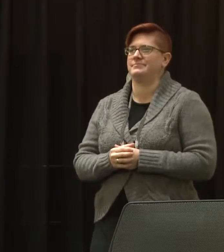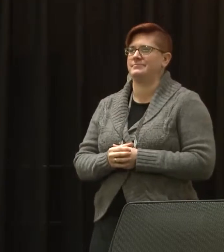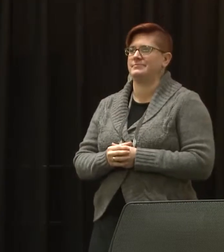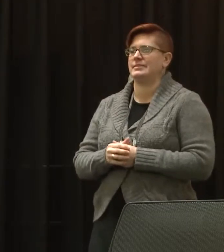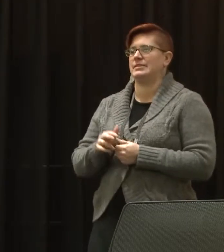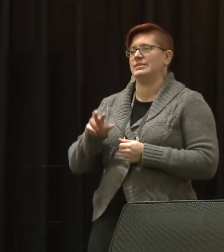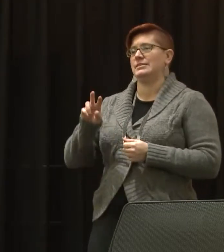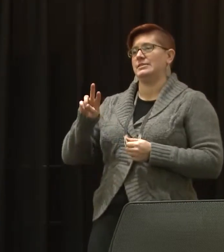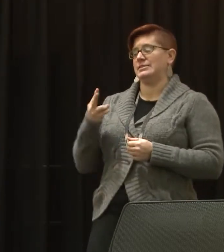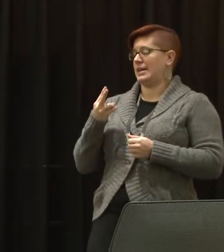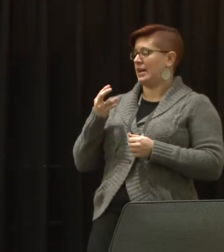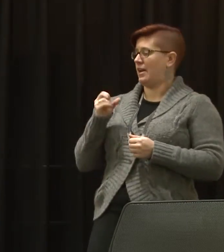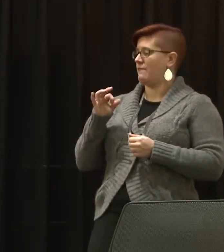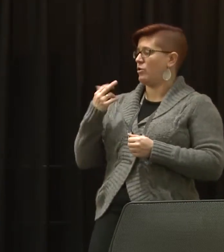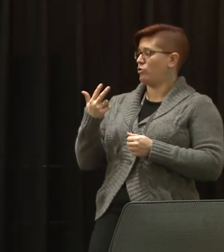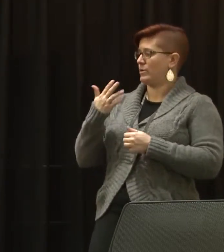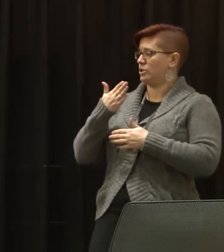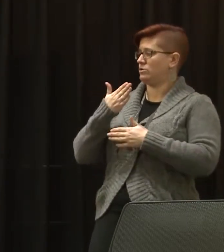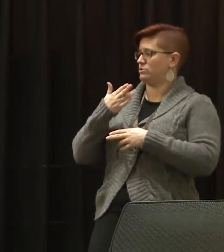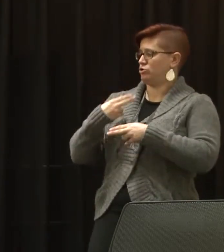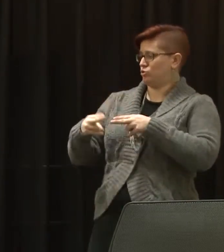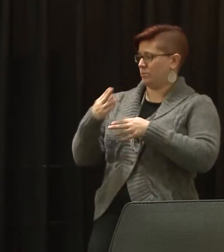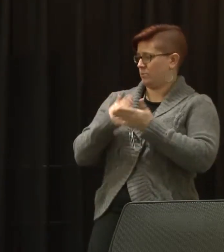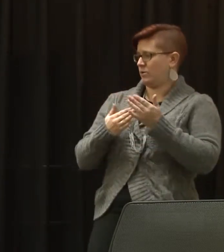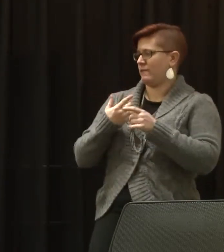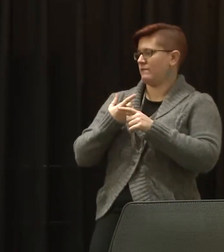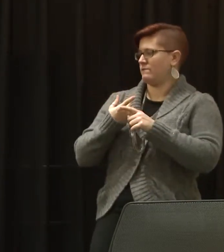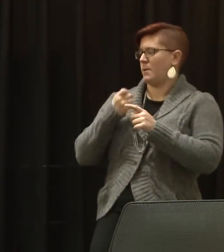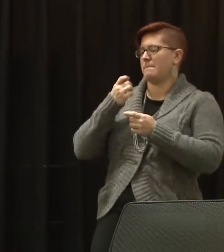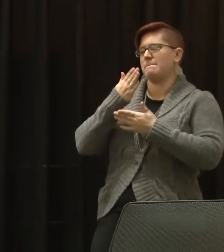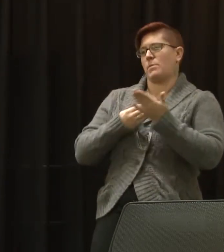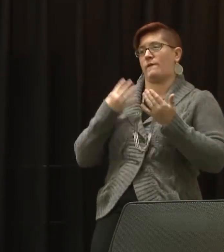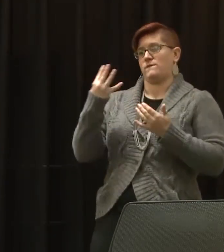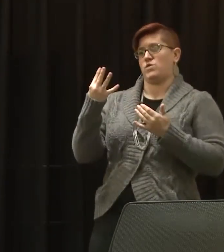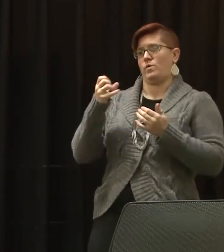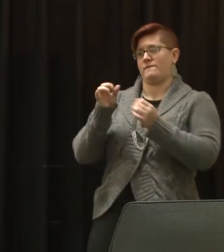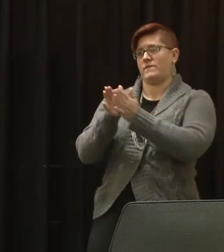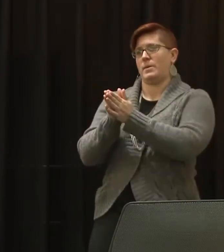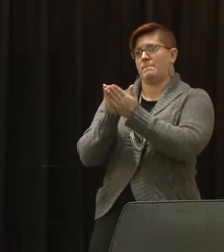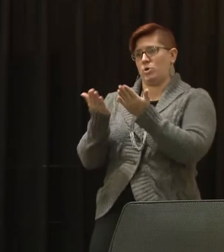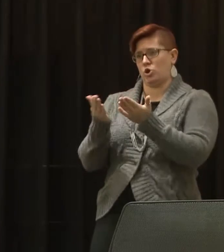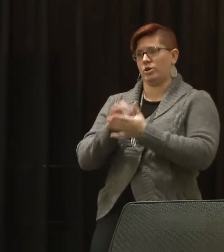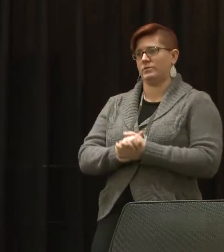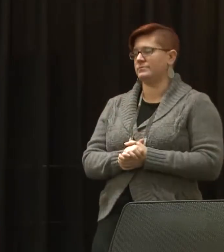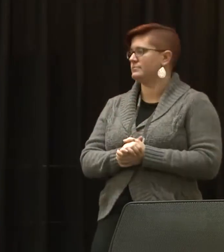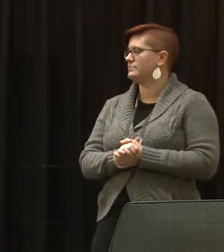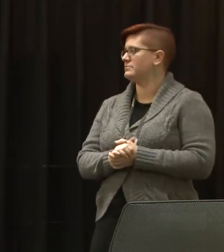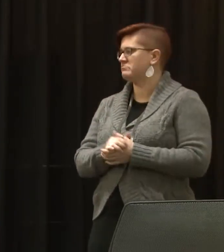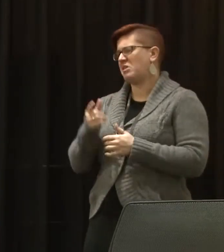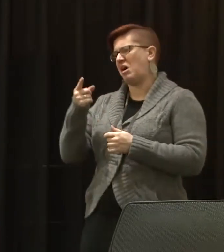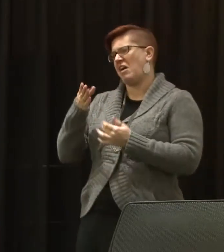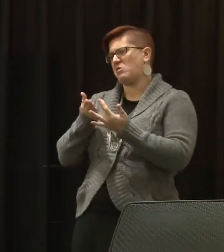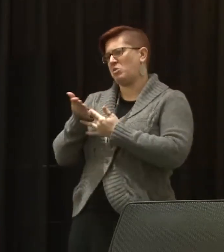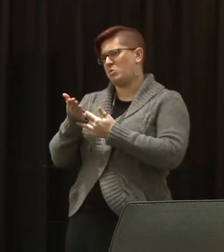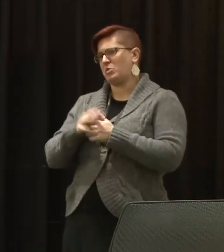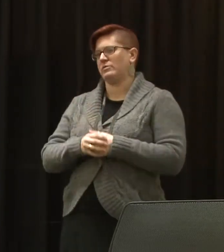The second of the 3 short segments is from part 4 of the book, The South, about halfway through.